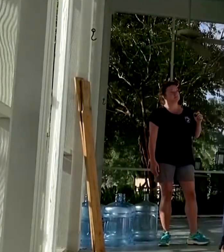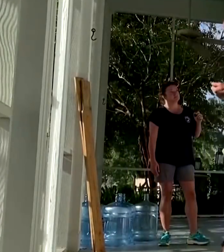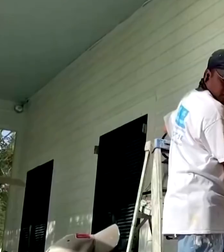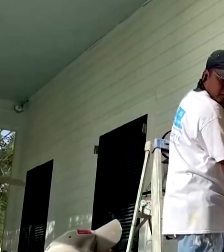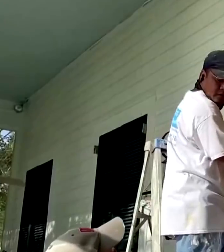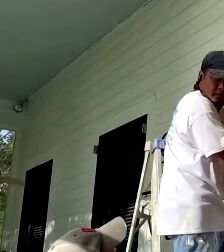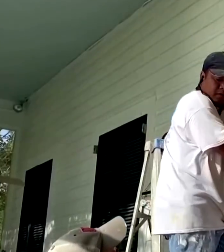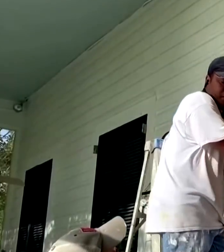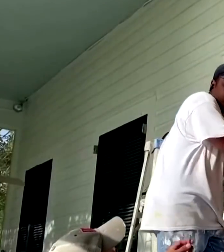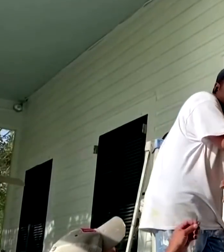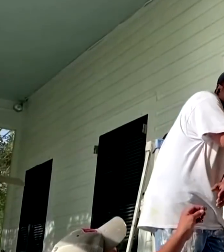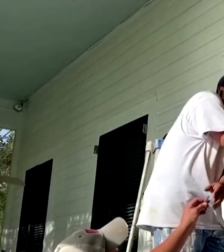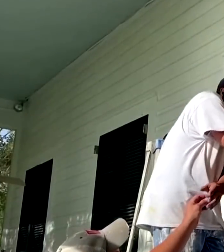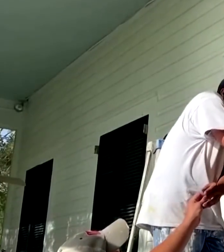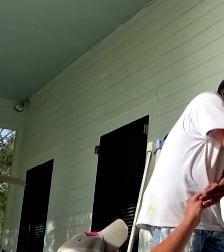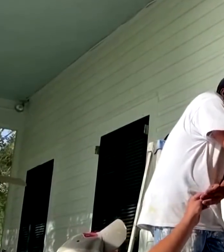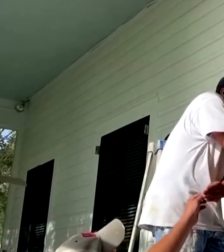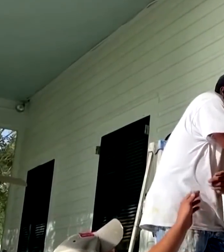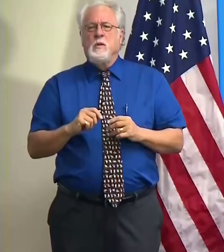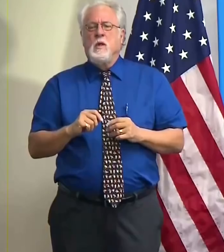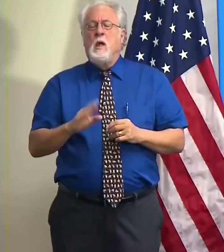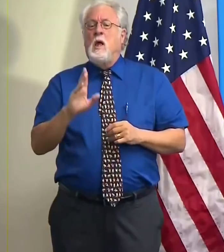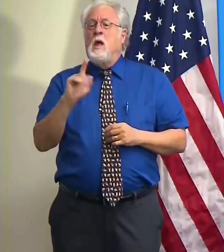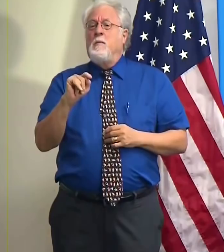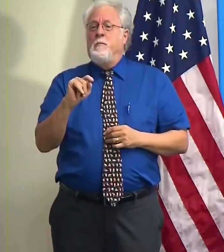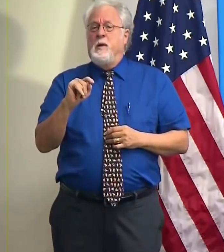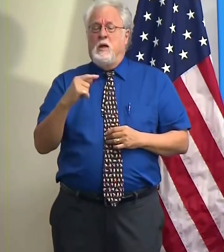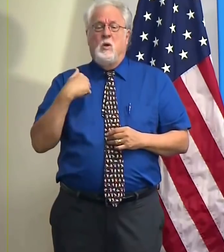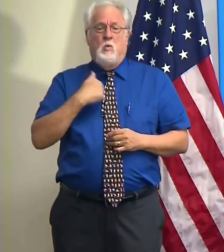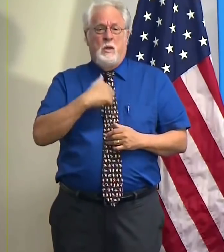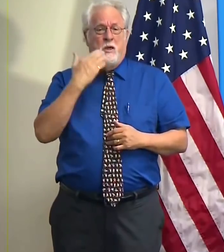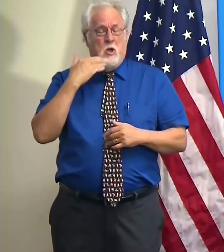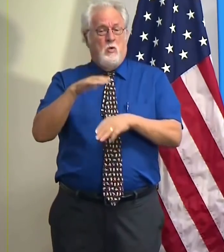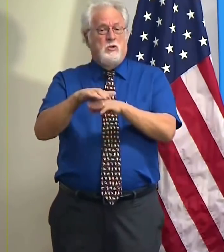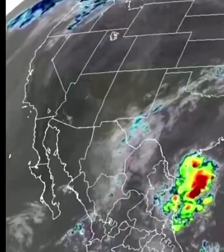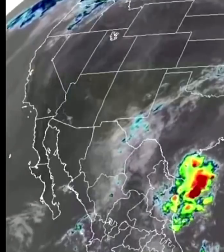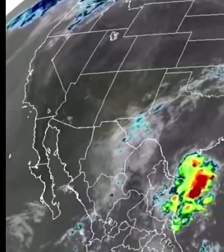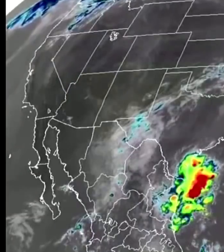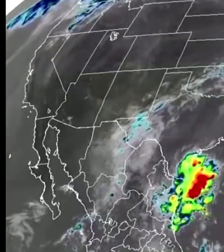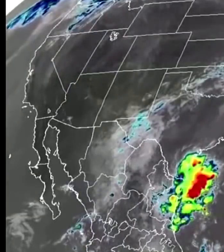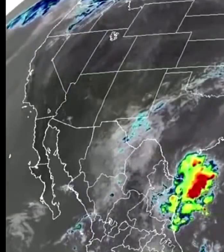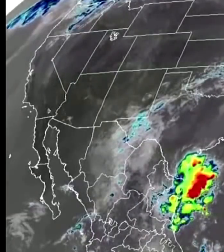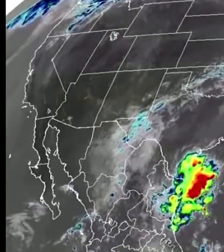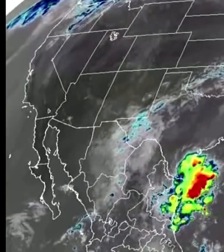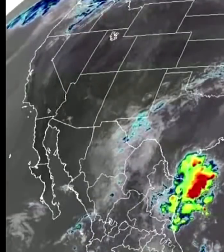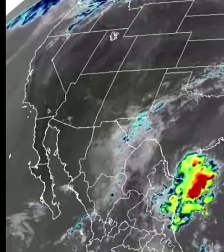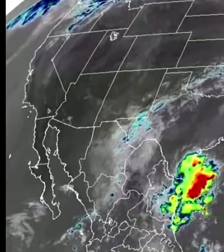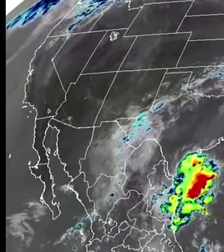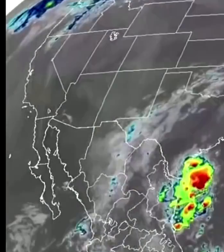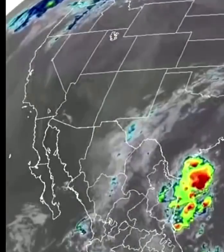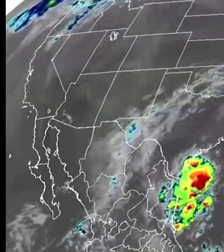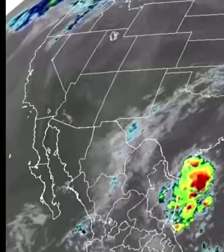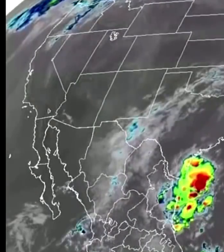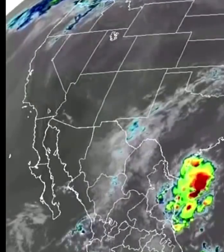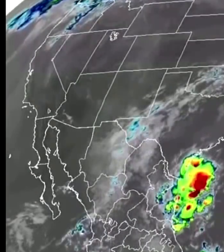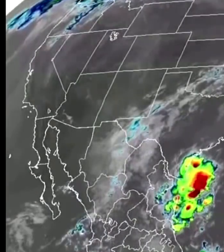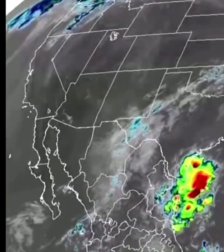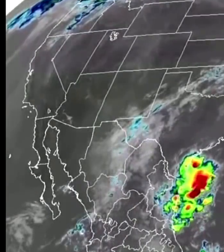of the state as early as Tuesday. What we know with a slow-moving storm, if one of those bands of rain settle